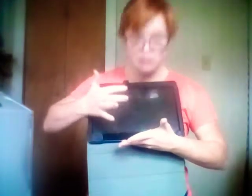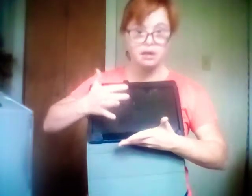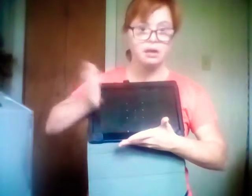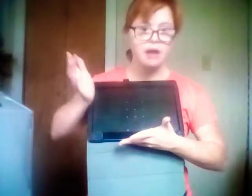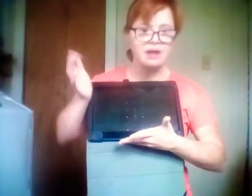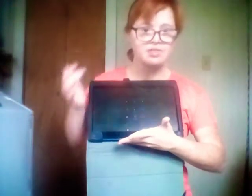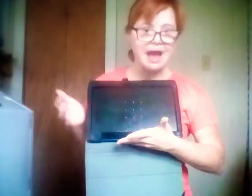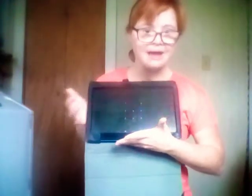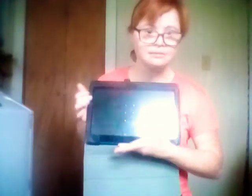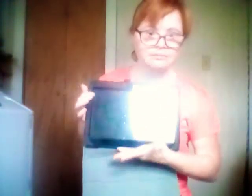Like that.